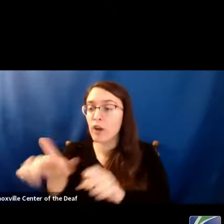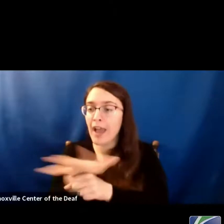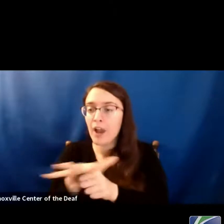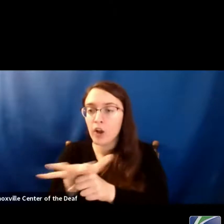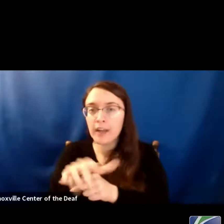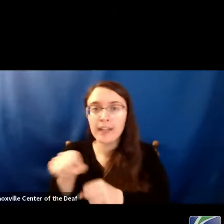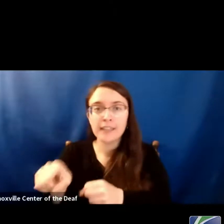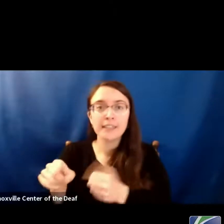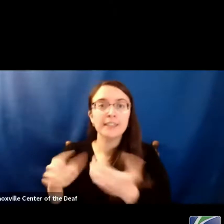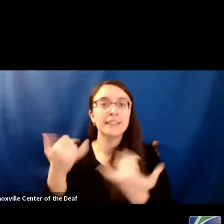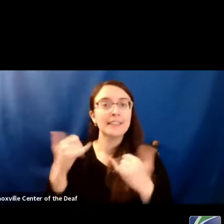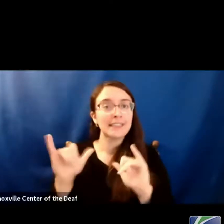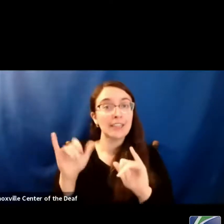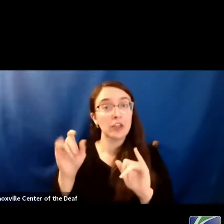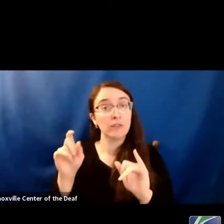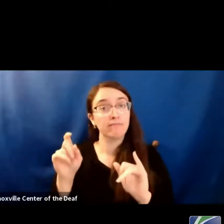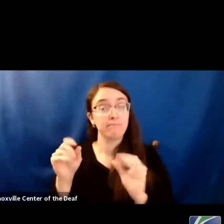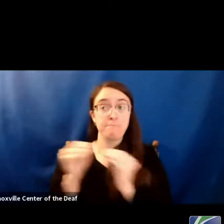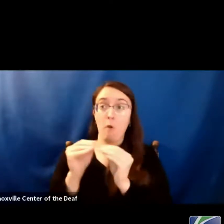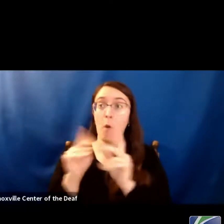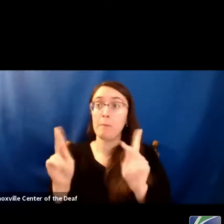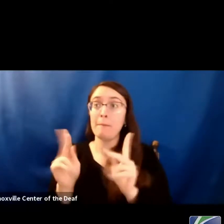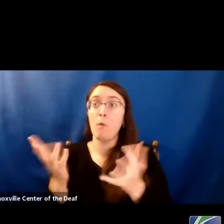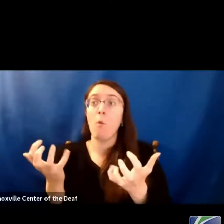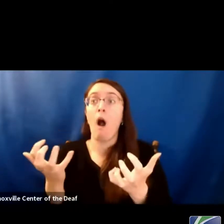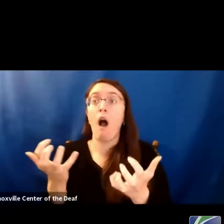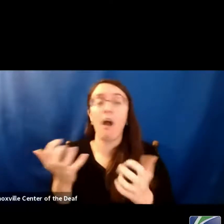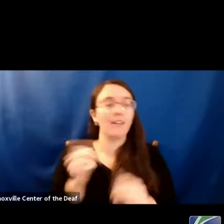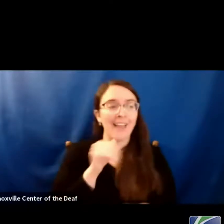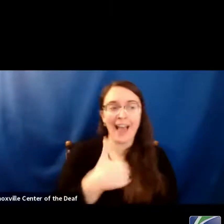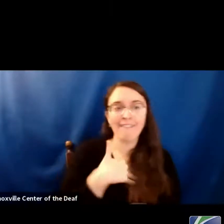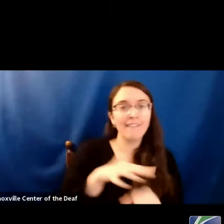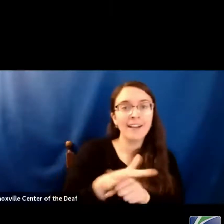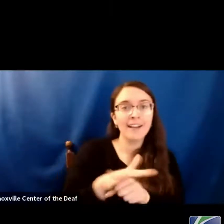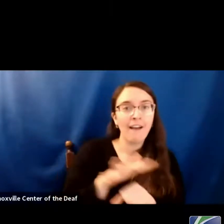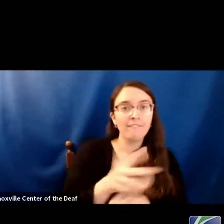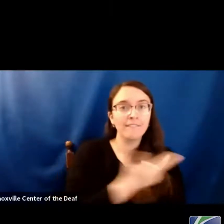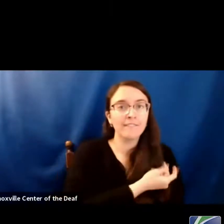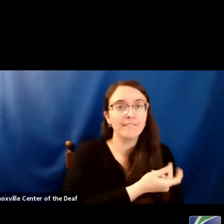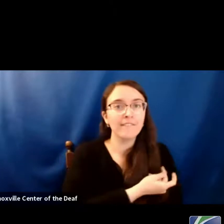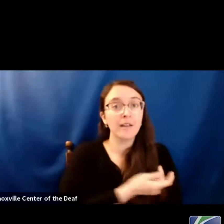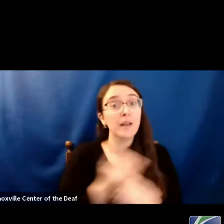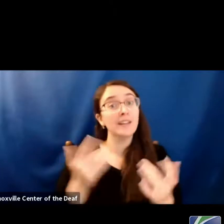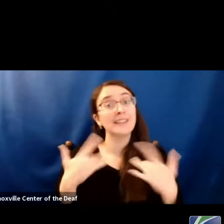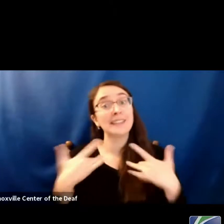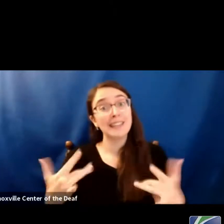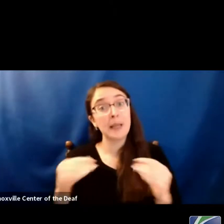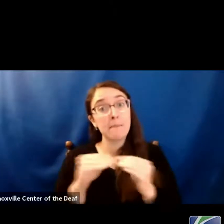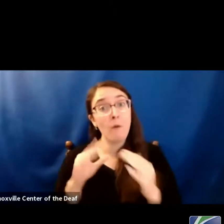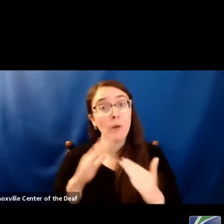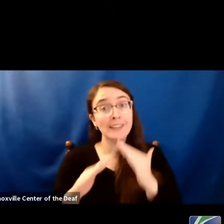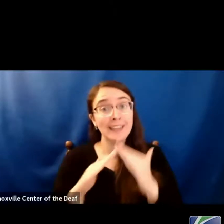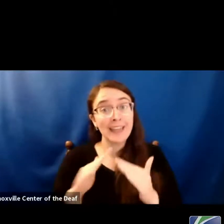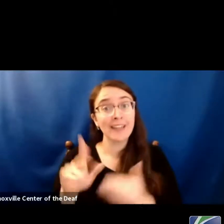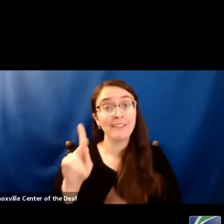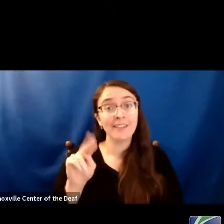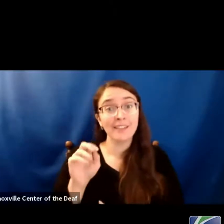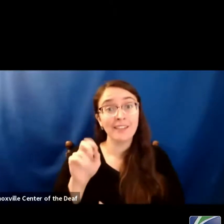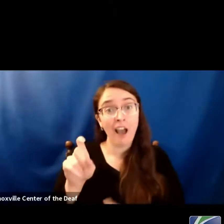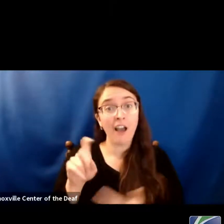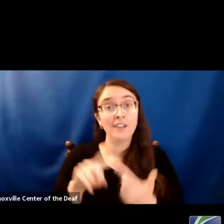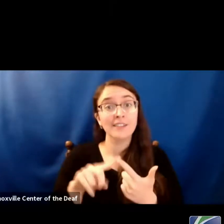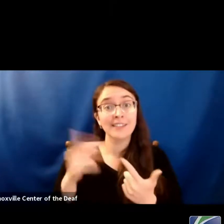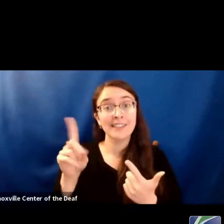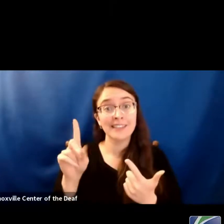in need. So they have more demand than supply. And that usually ends up being the metro areas, like Knox County, Davidson County, Shelby County,